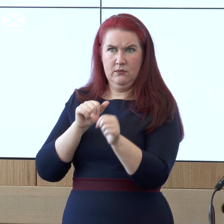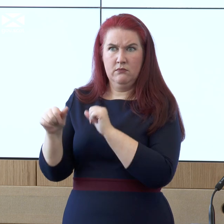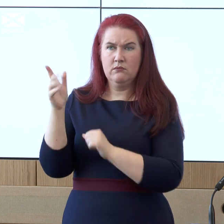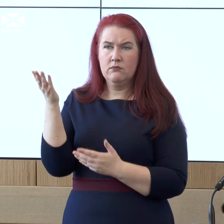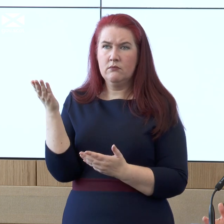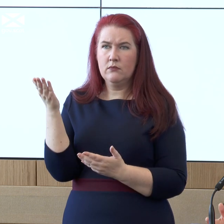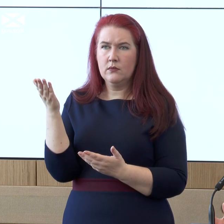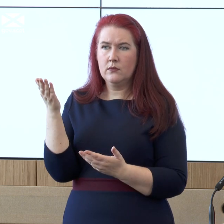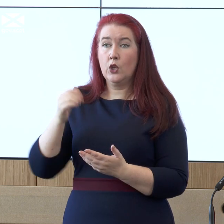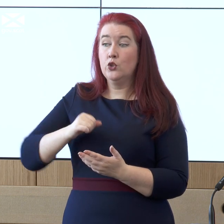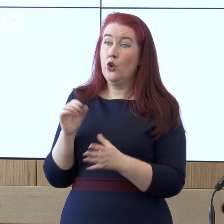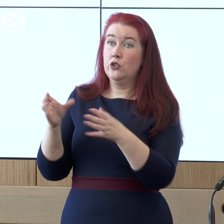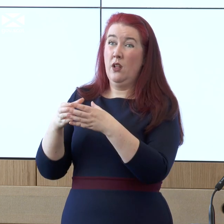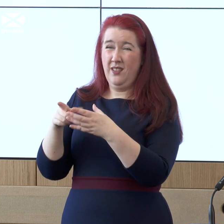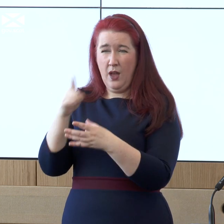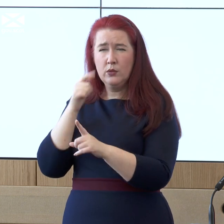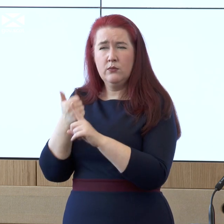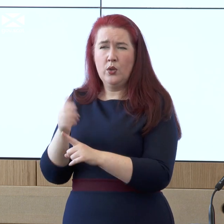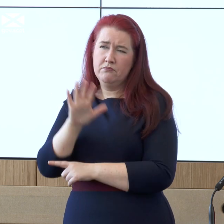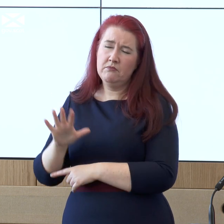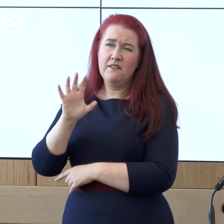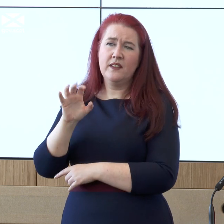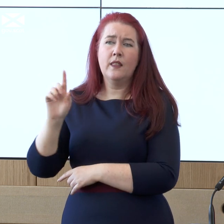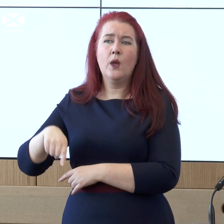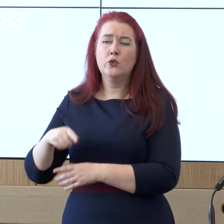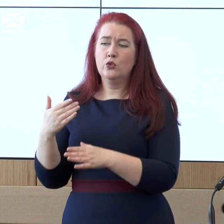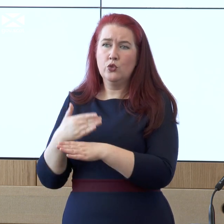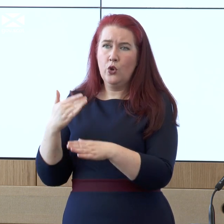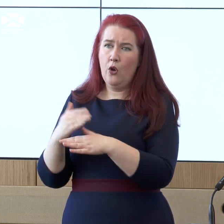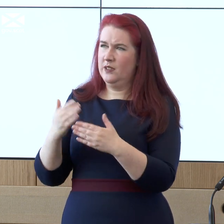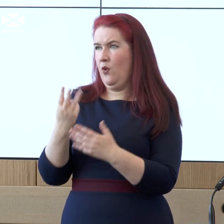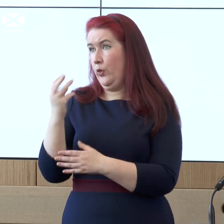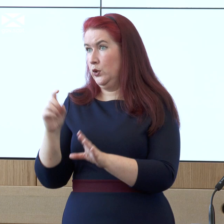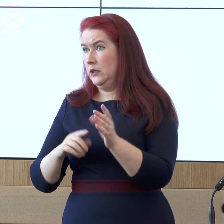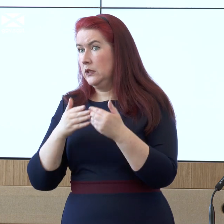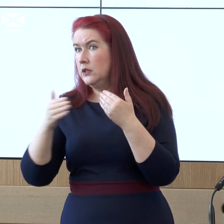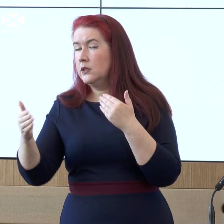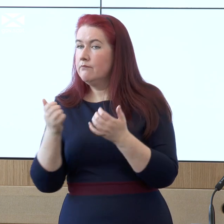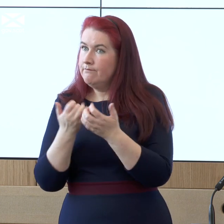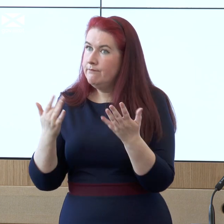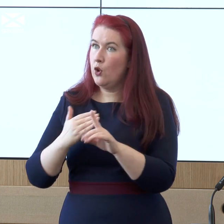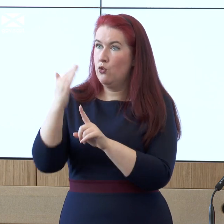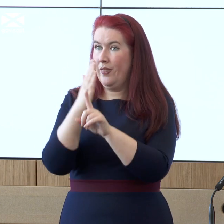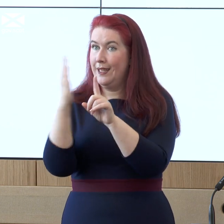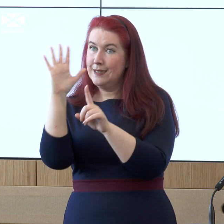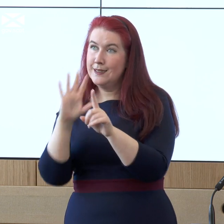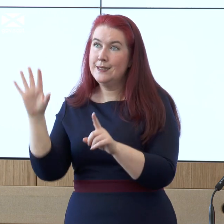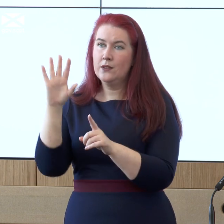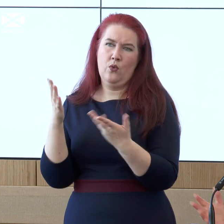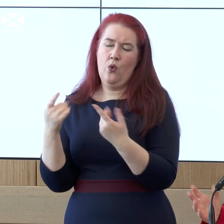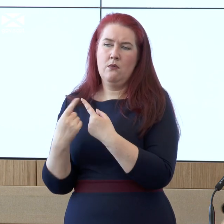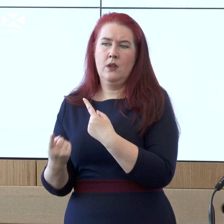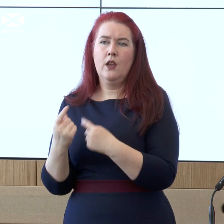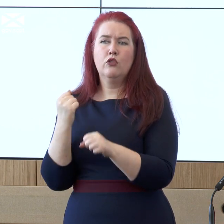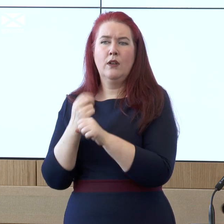support approximately 15,000 jobs over the next three decades or so, many of them in the northeast and around Grangemouth, which